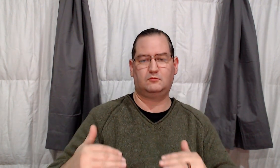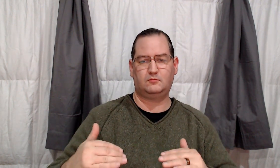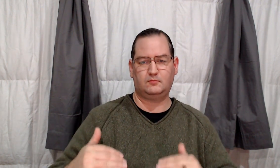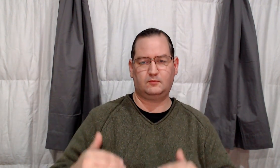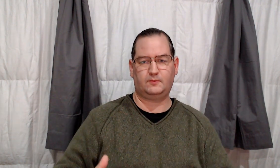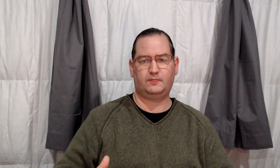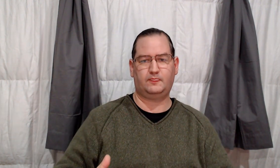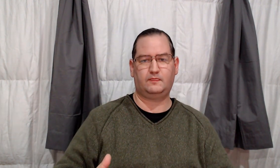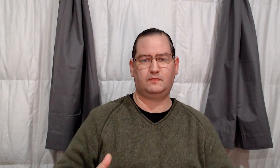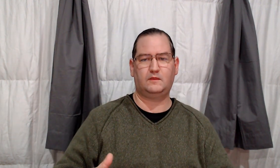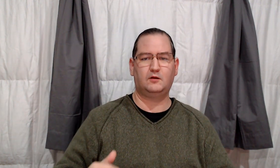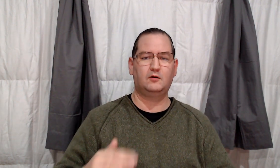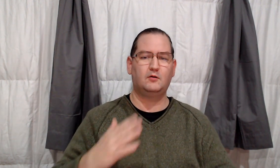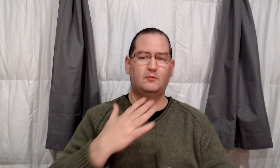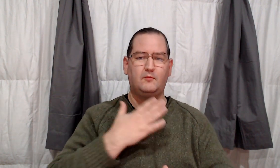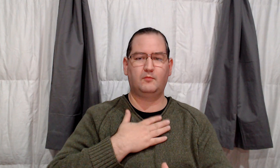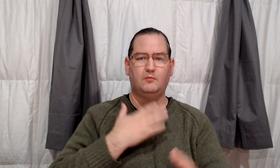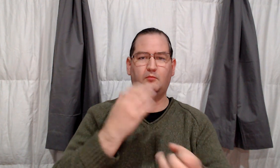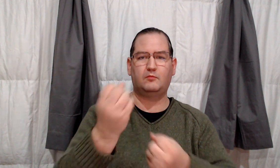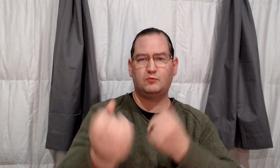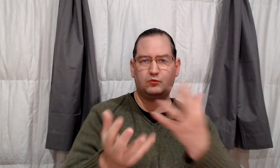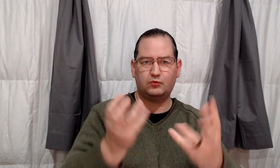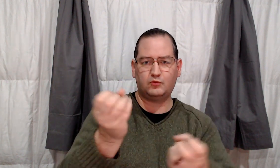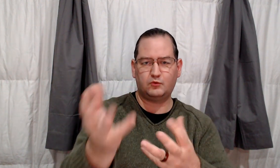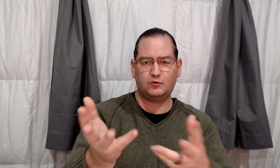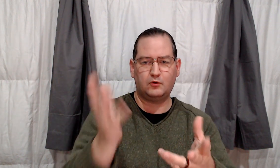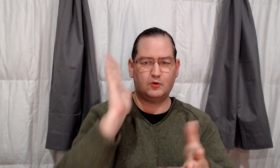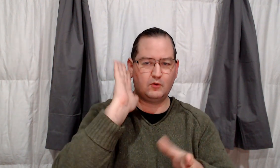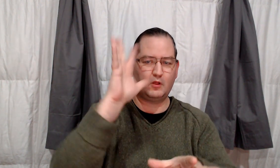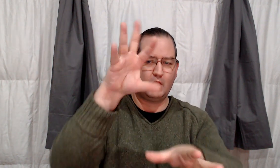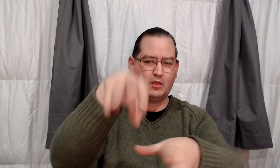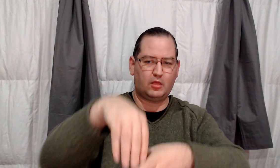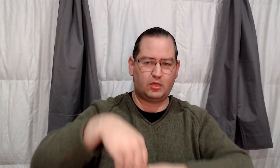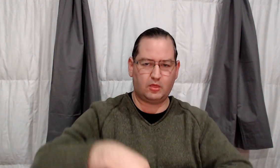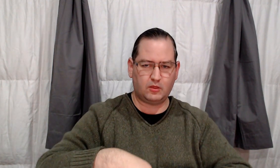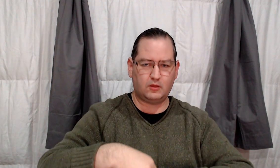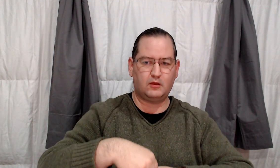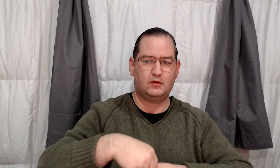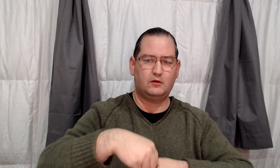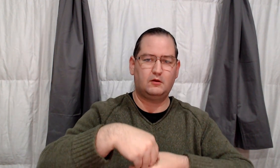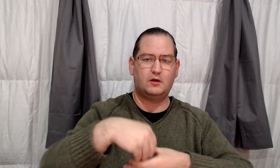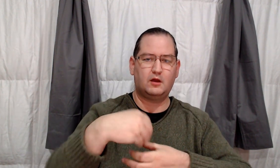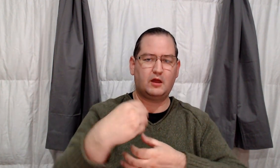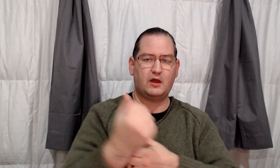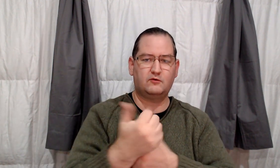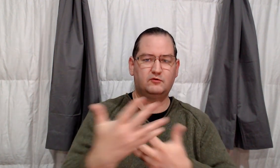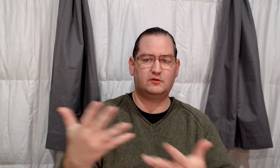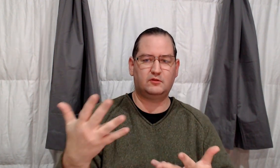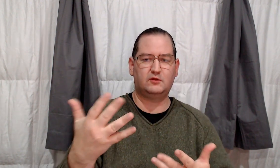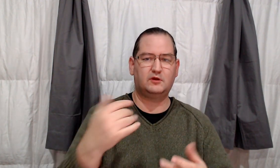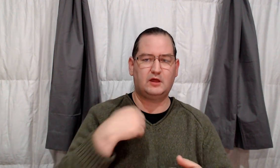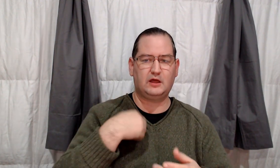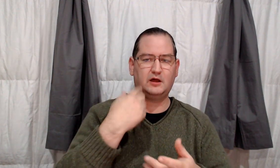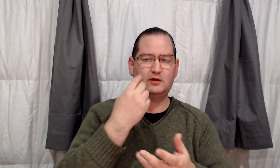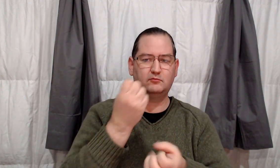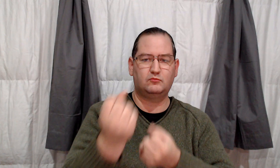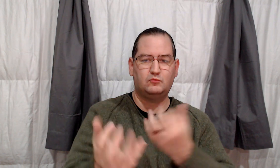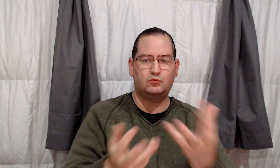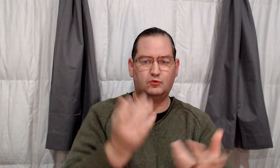now. And every word I say is going to take you even deeper. And everything I say now becomes